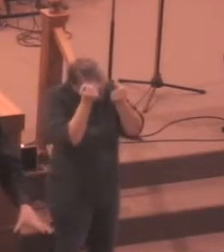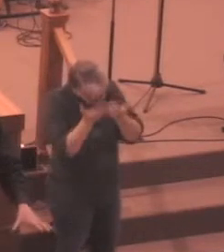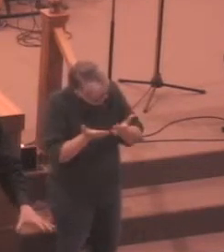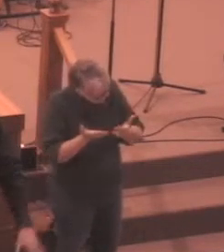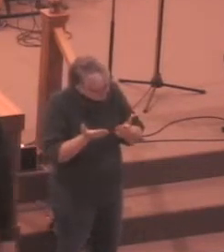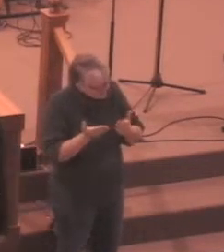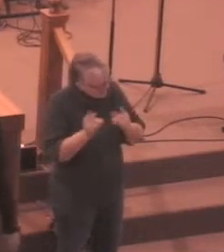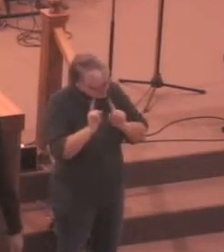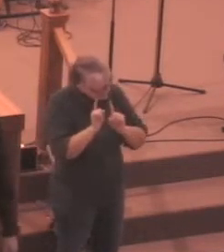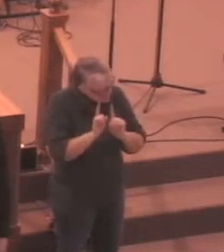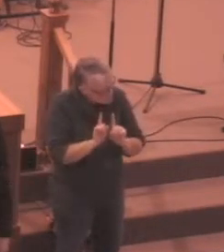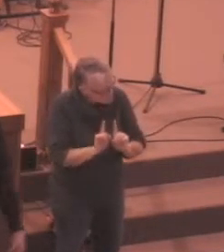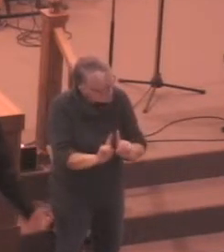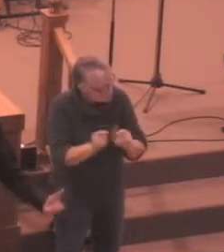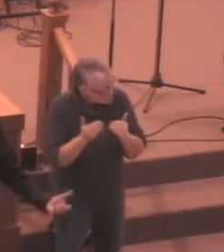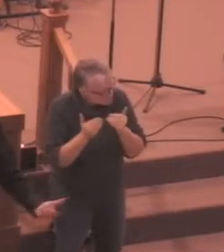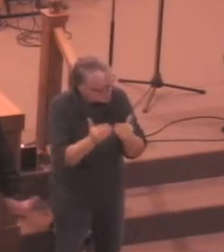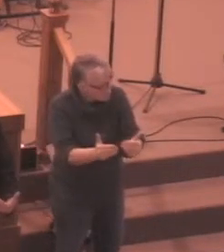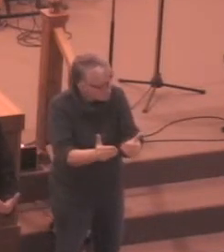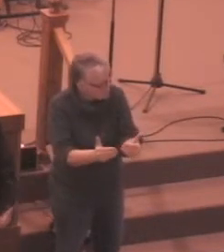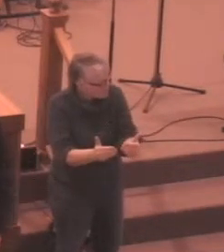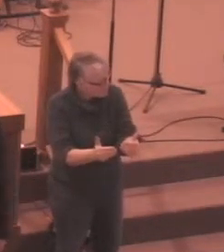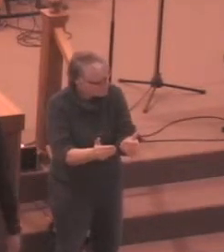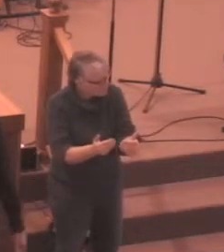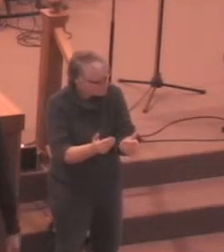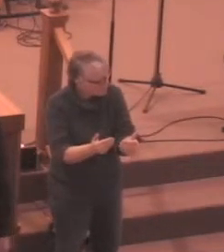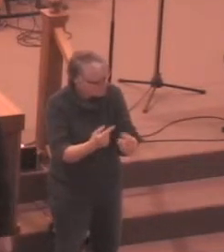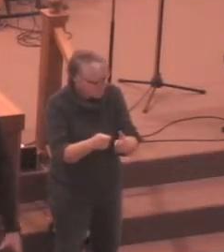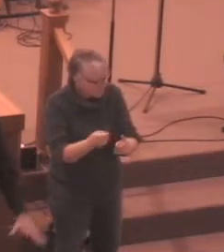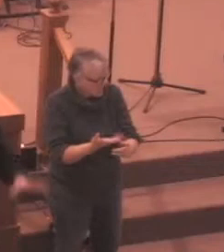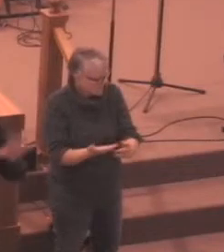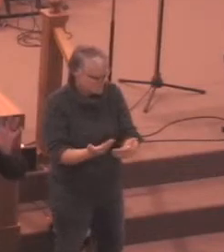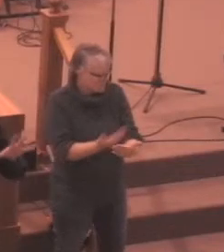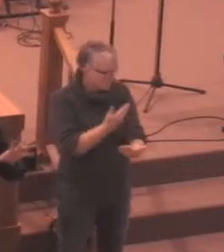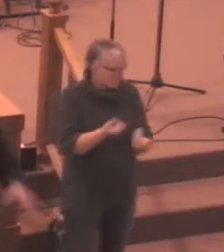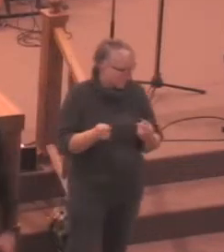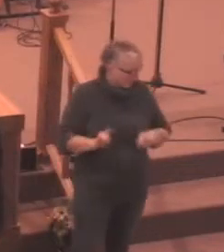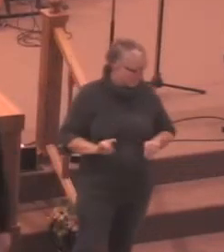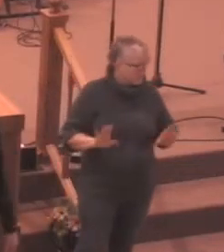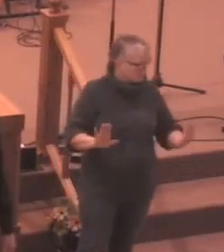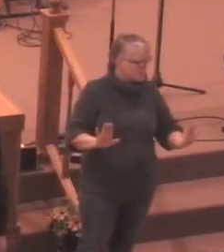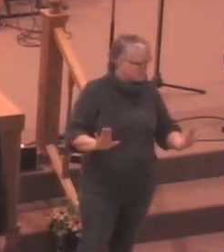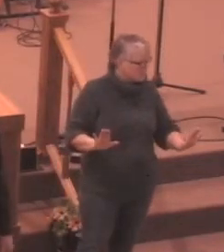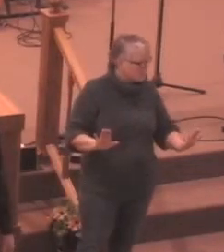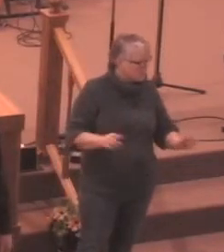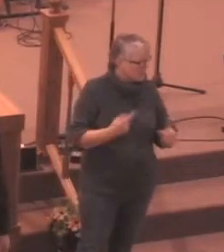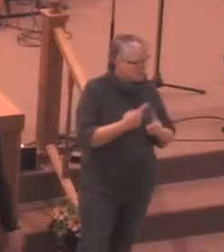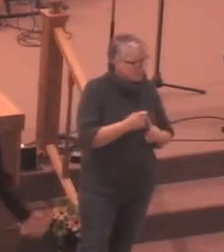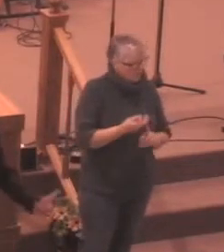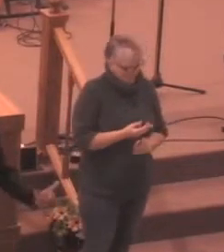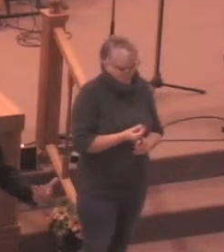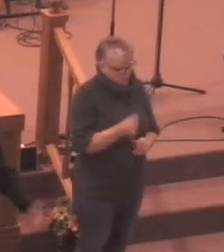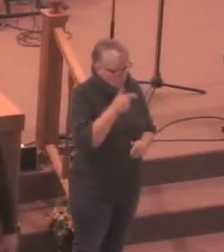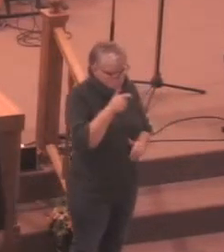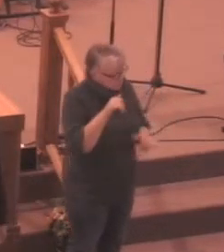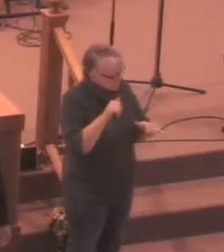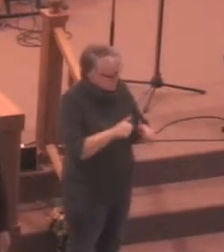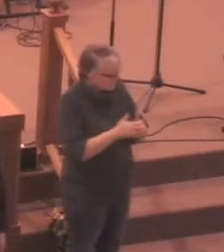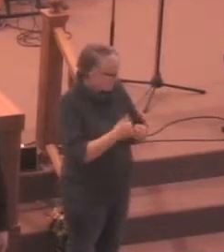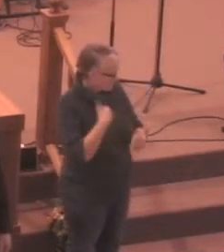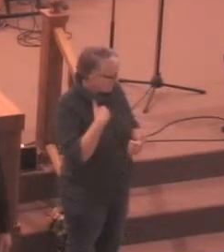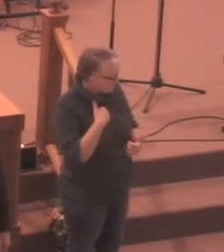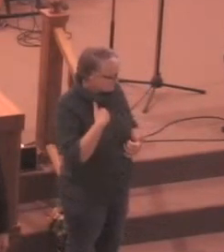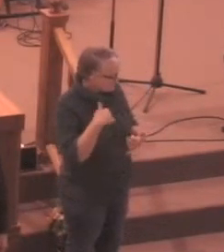move forward, the things that happen. So like I said, out of that few that have stayed with me, hung with